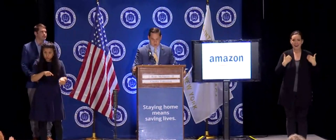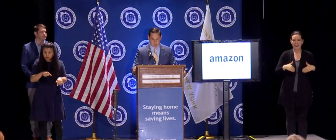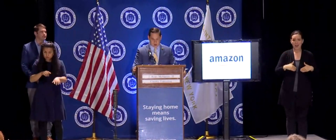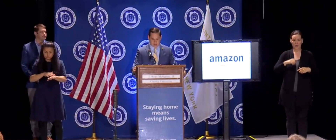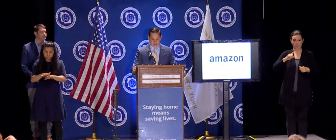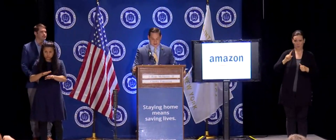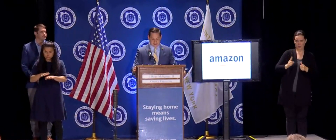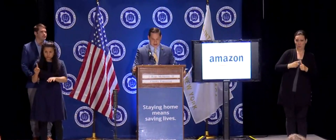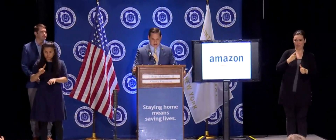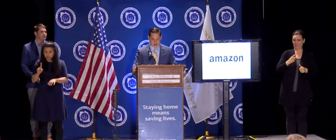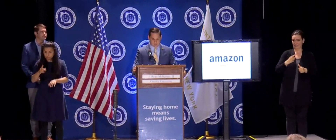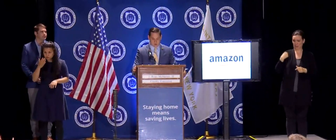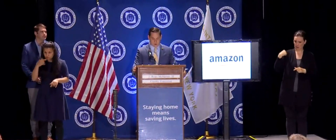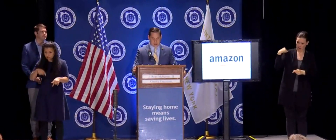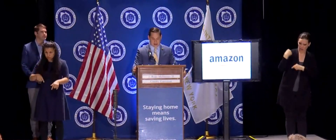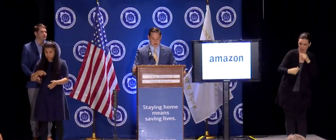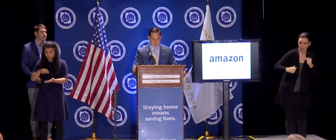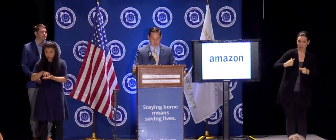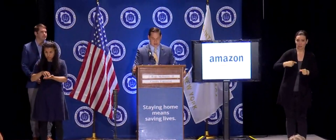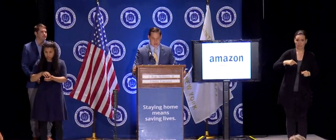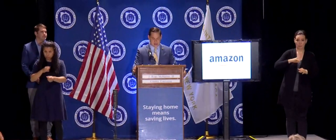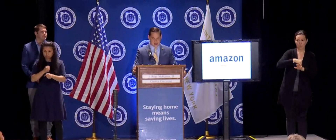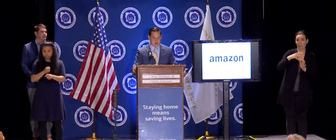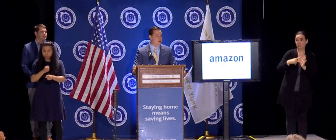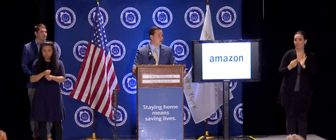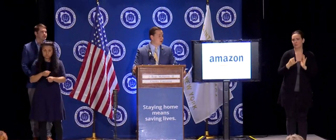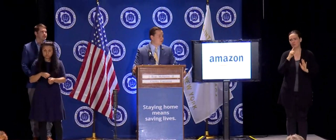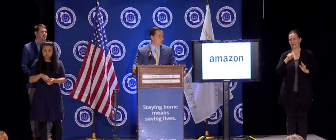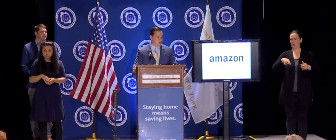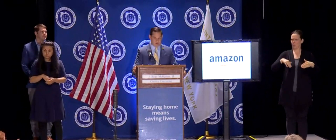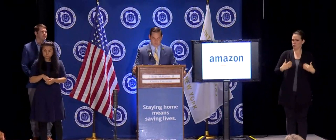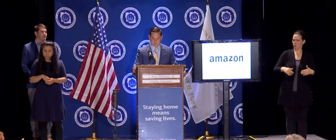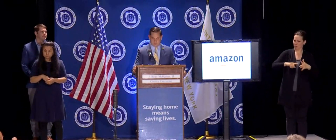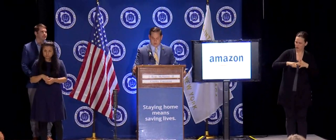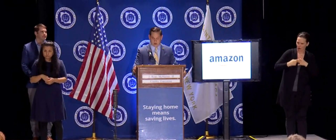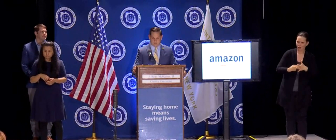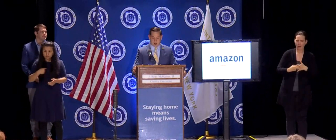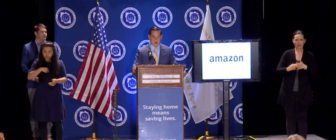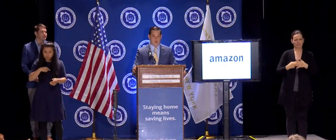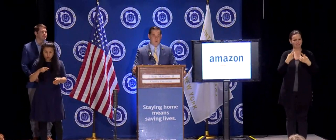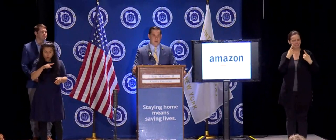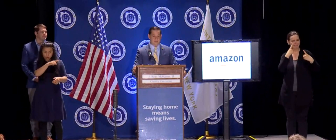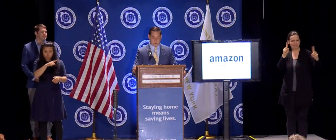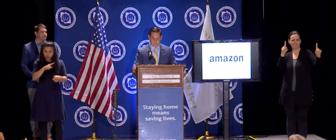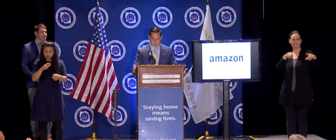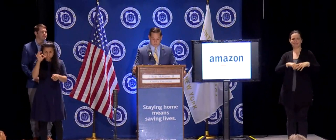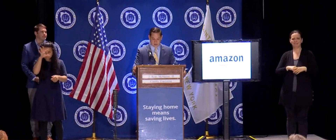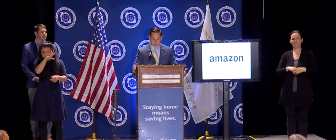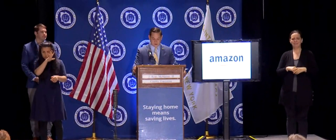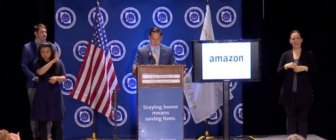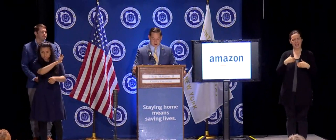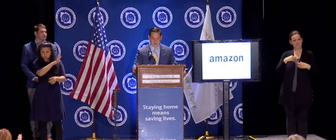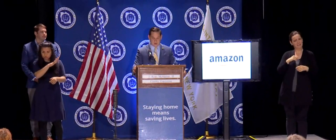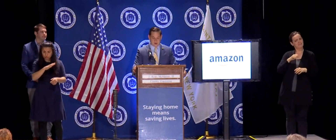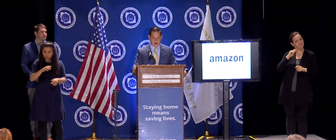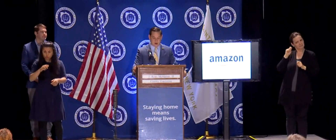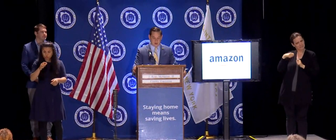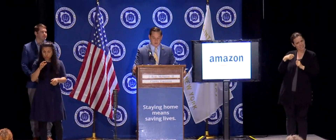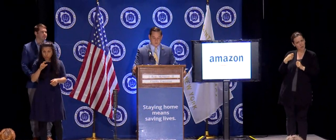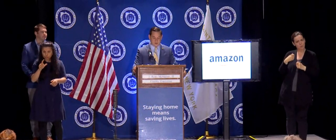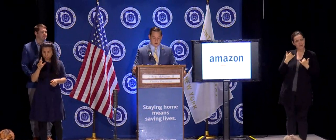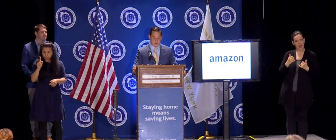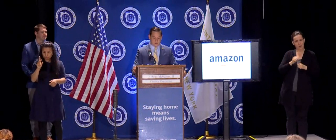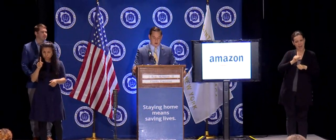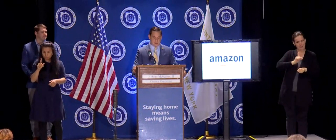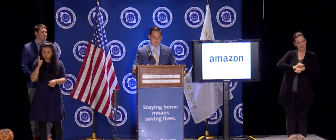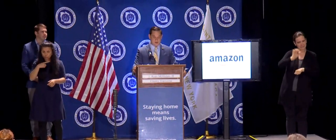So at this time, we have a video from our new neighbor, Amazon.